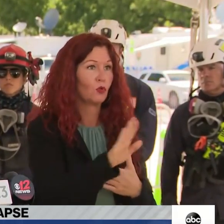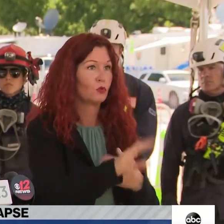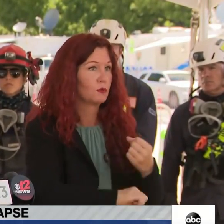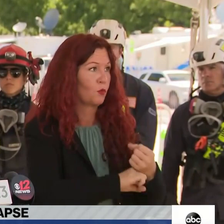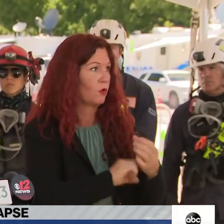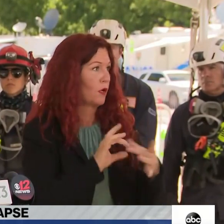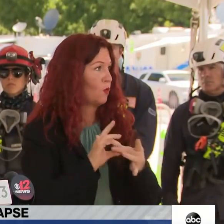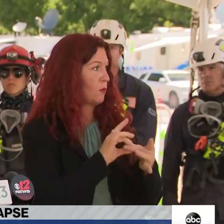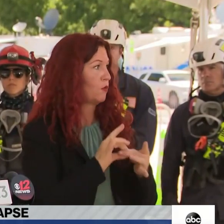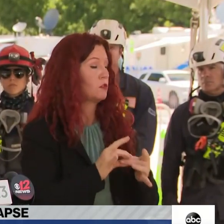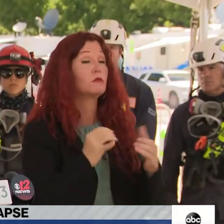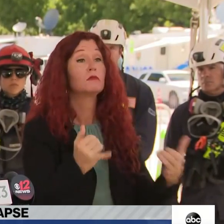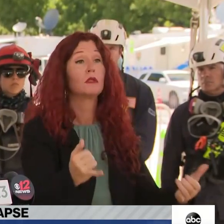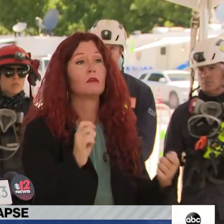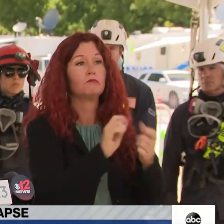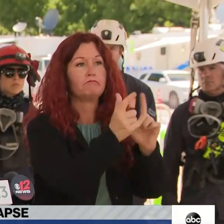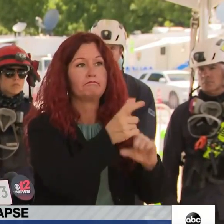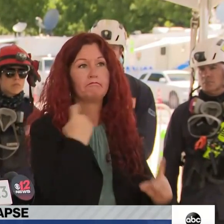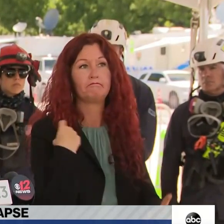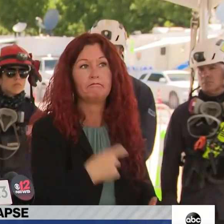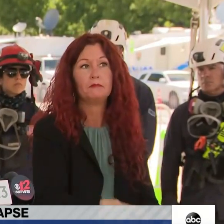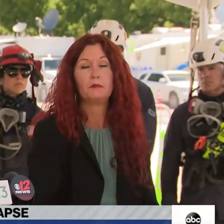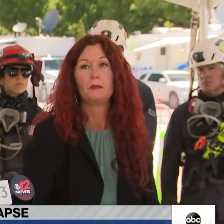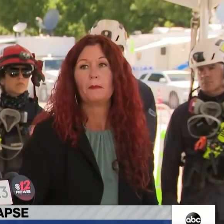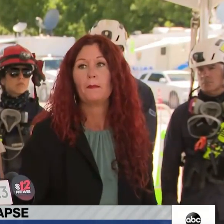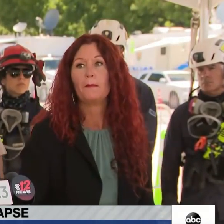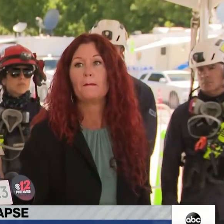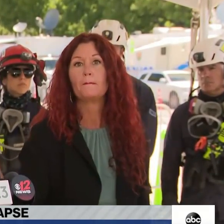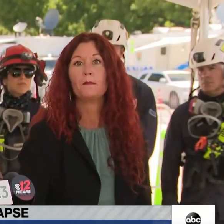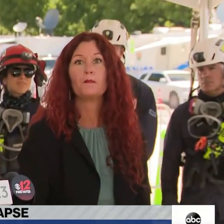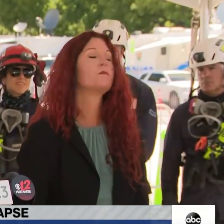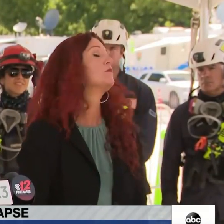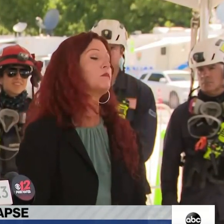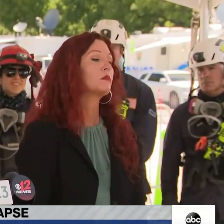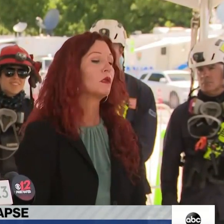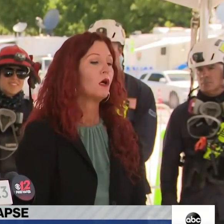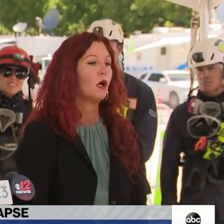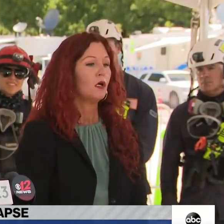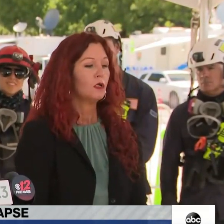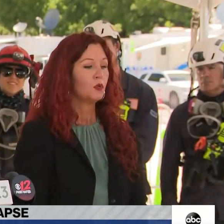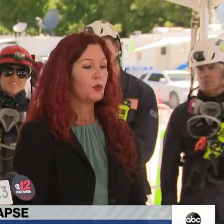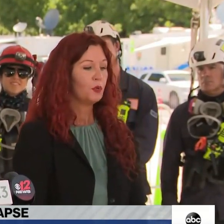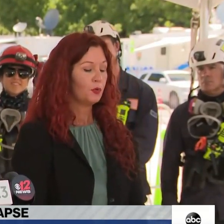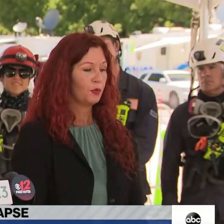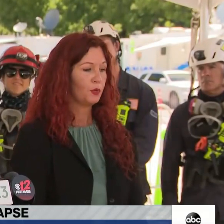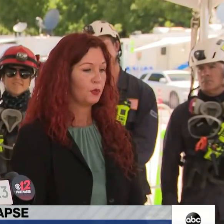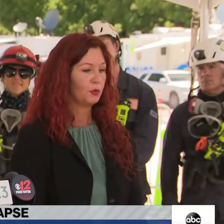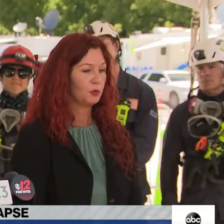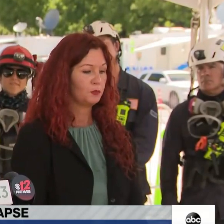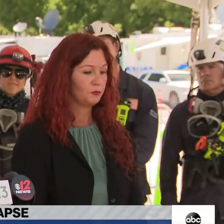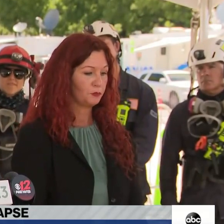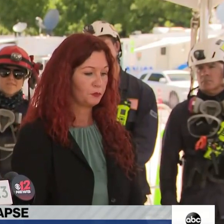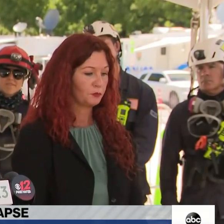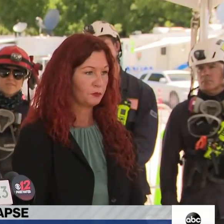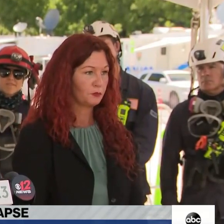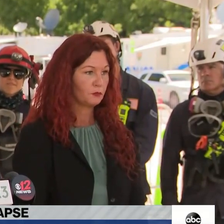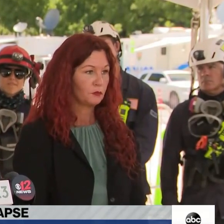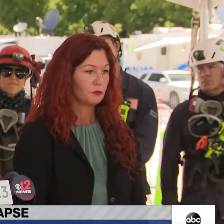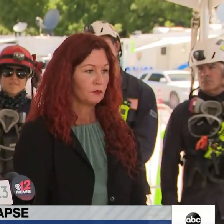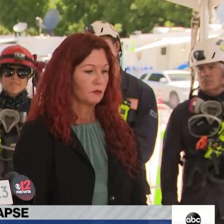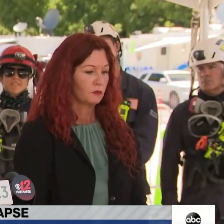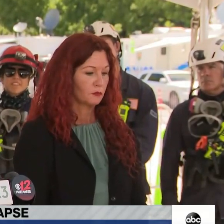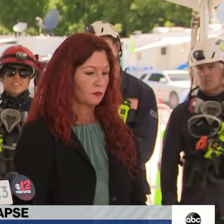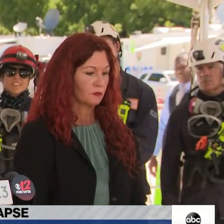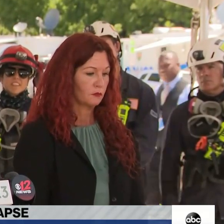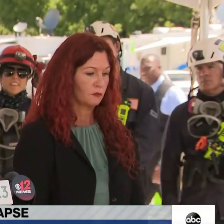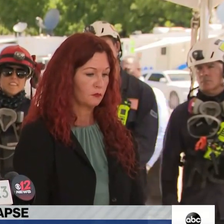In Spanish, en español. Mientras nos preparamos para el fin de semana festivo, Les